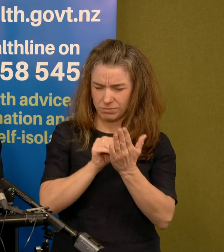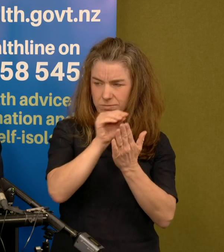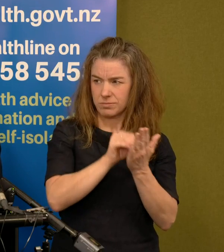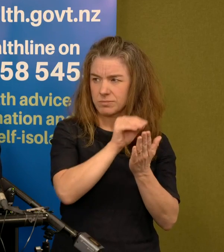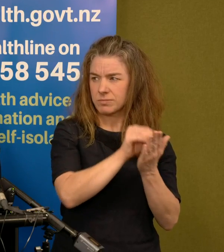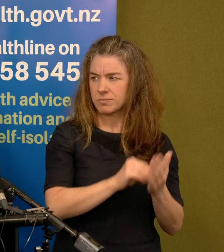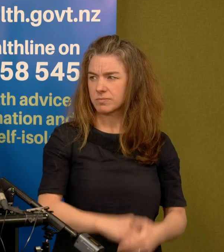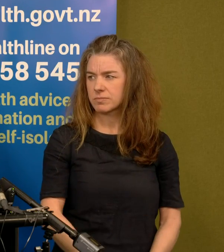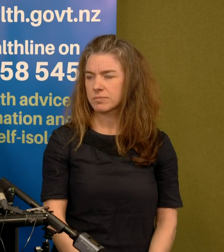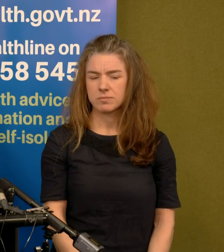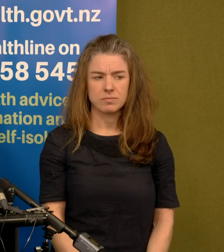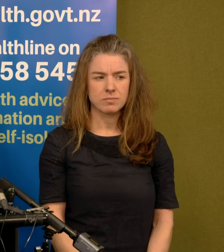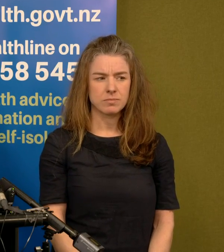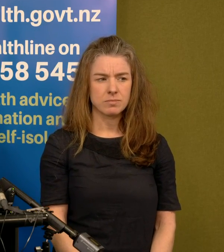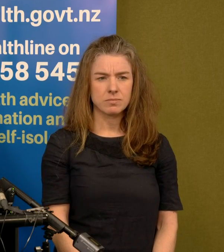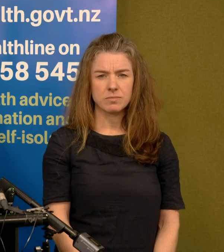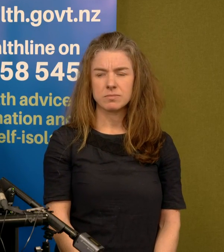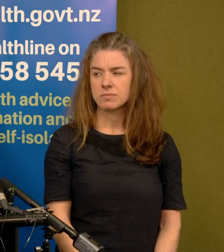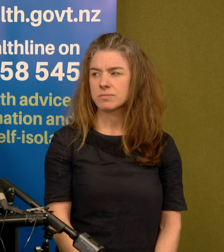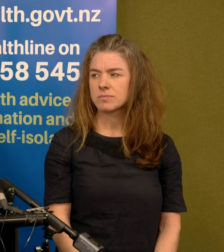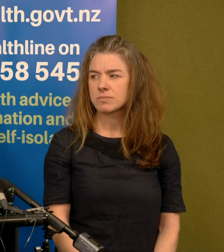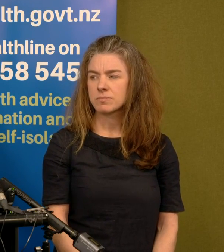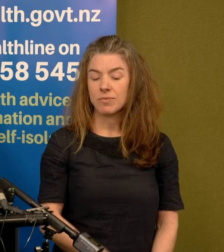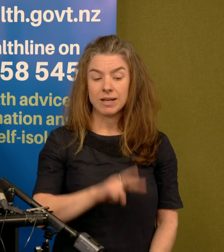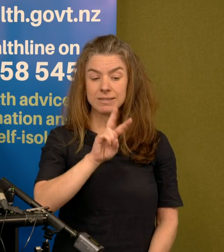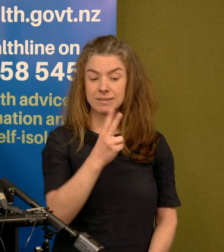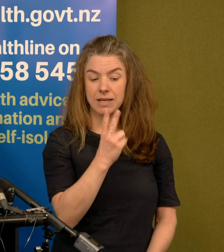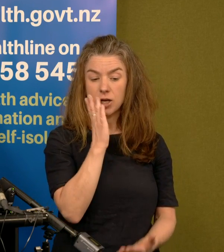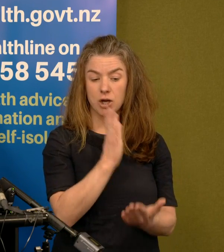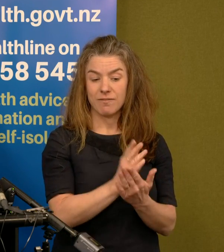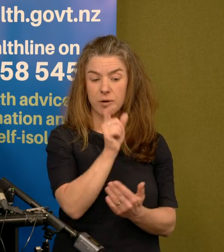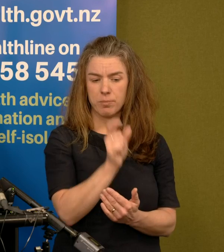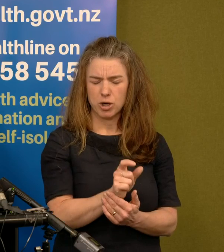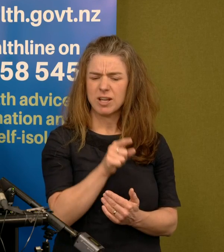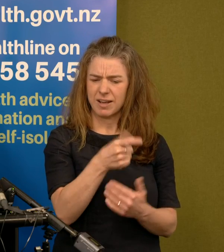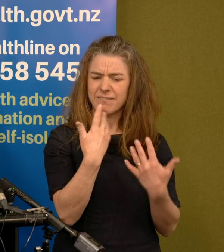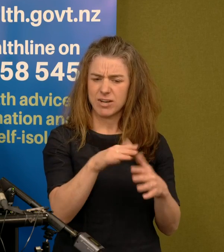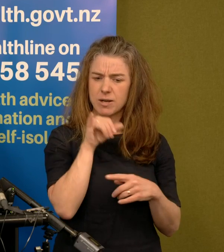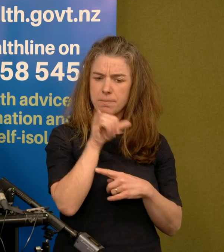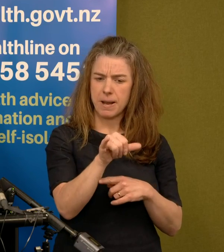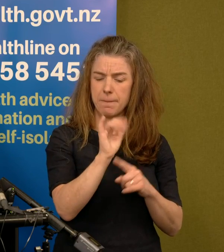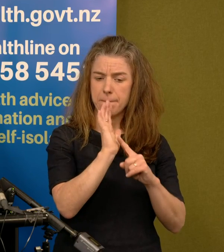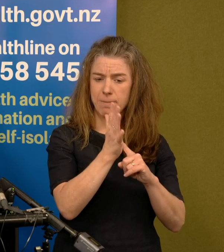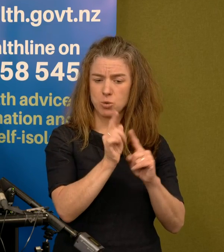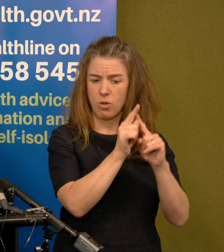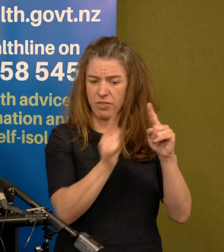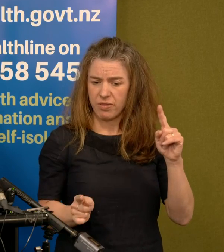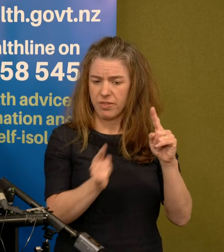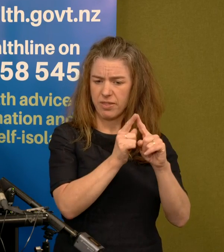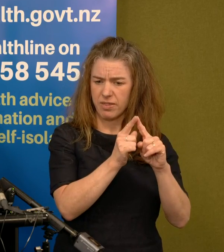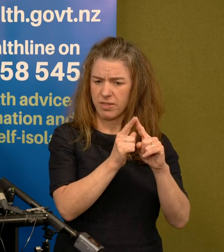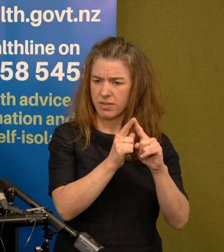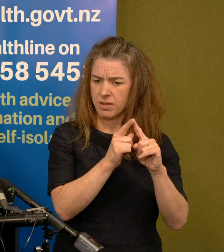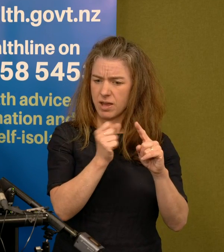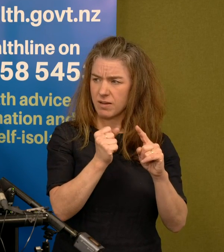of tracing the second case and their movements through Palmerston North? How far have you progressed with that? Because we've got